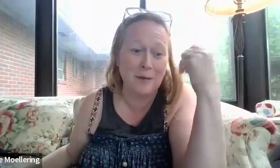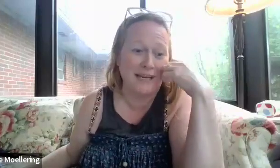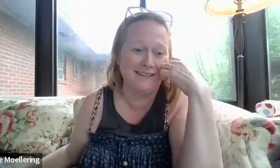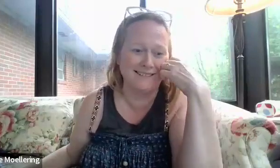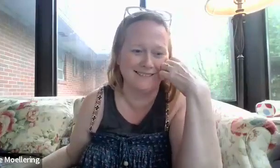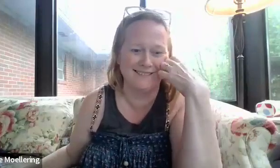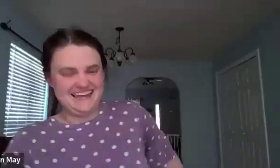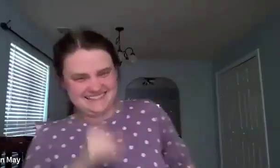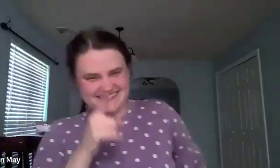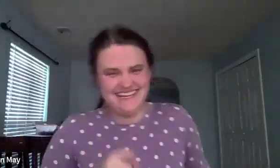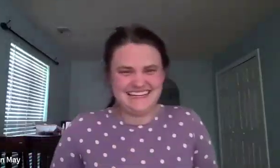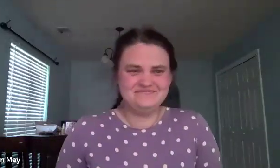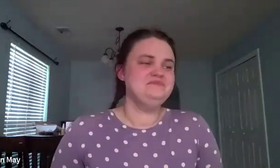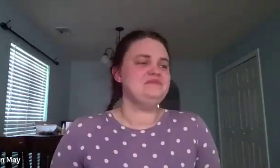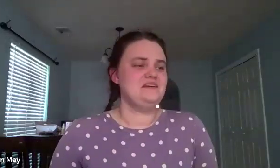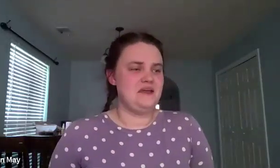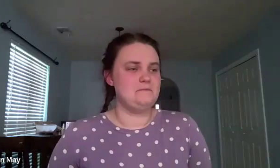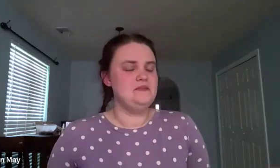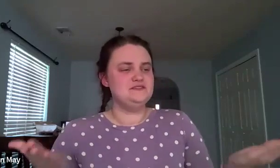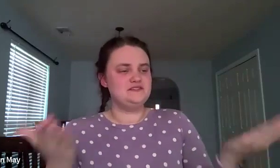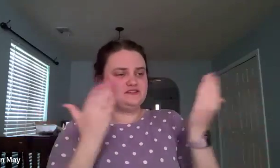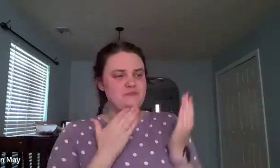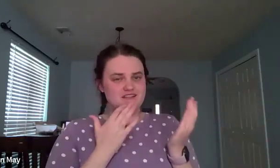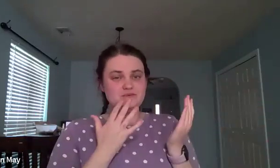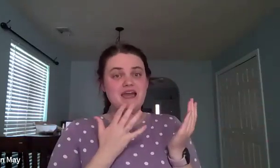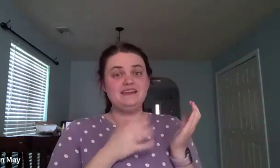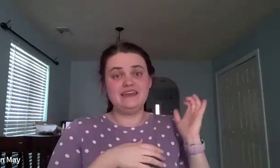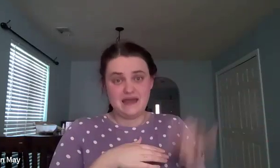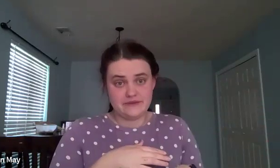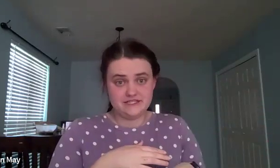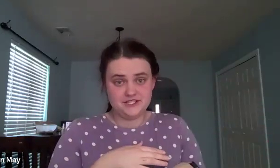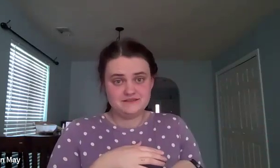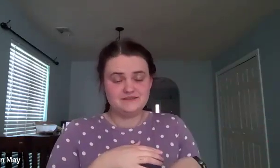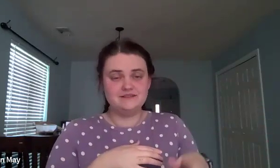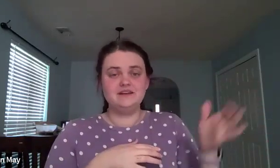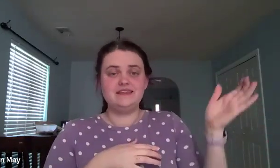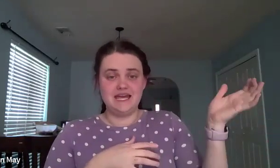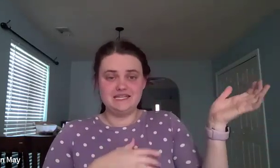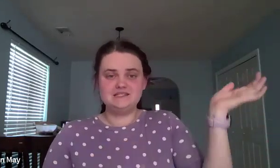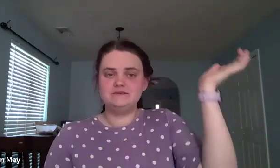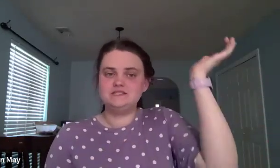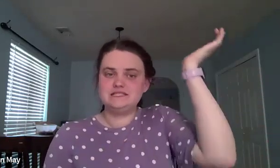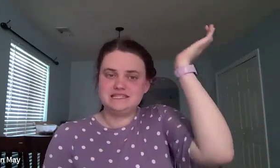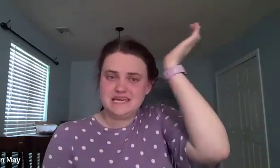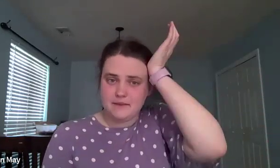me. Yes. Okay. So let's go back. So we had cabbage and lettuce, just